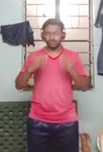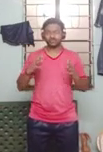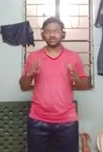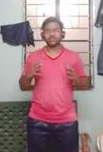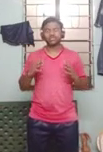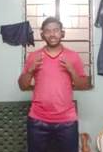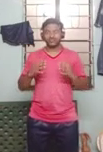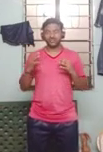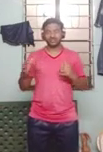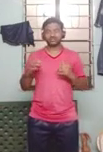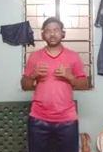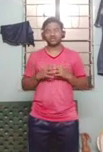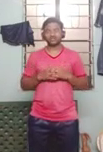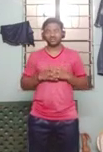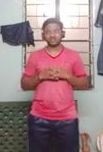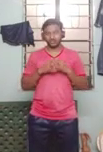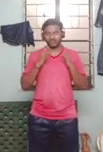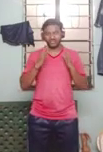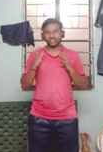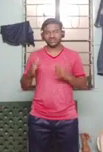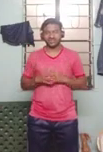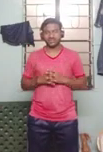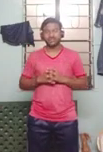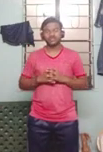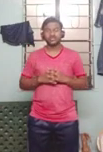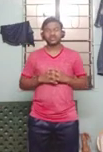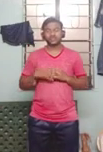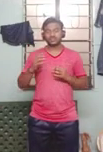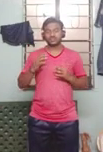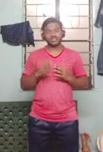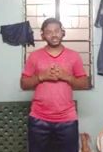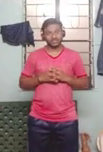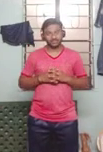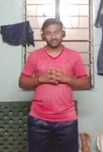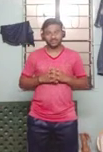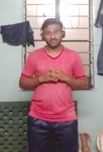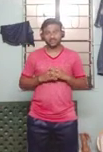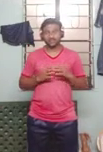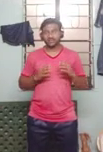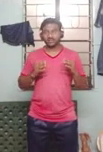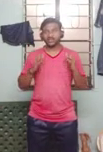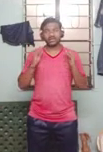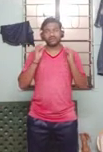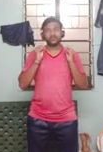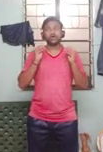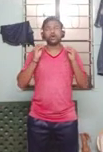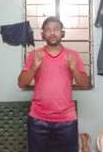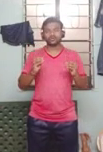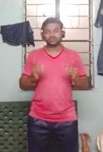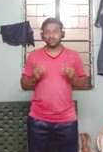both every part of that object life cycle. First, creation. We all know how